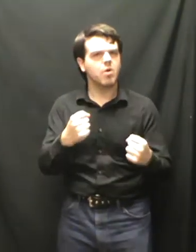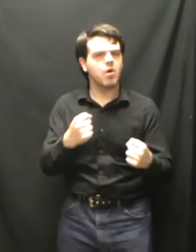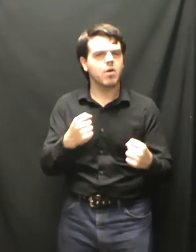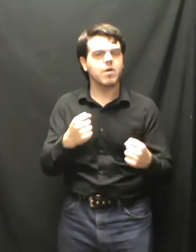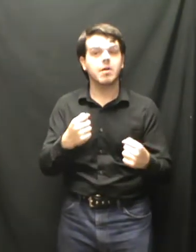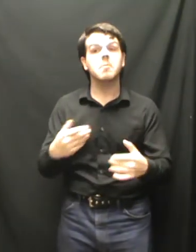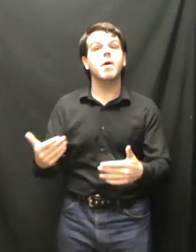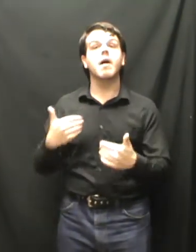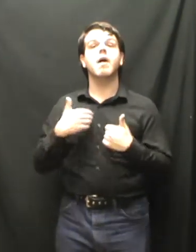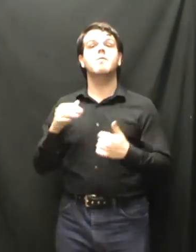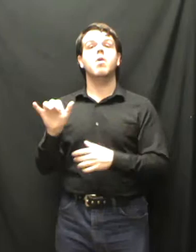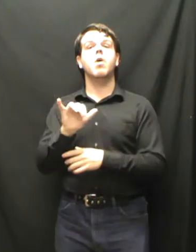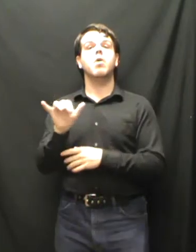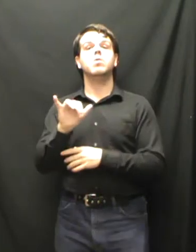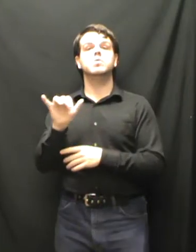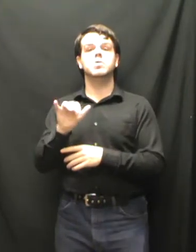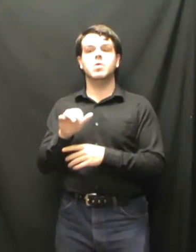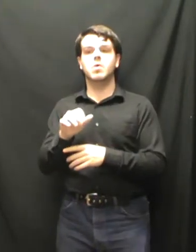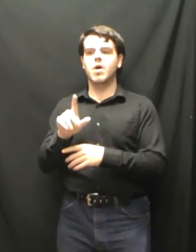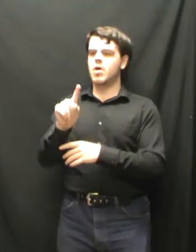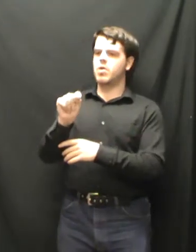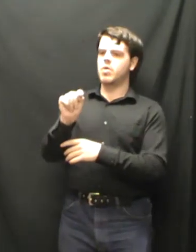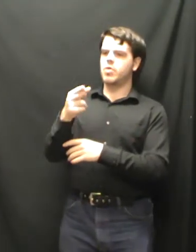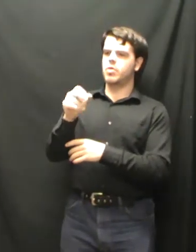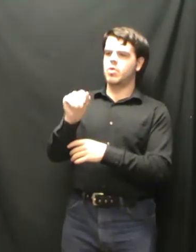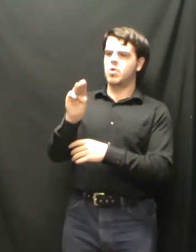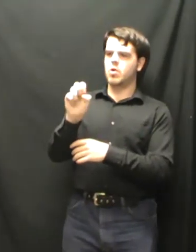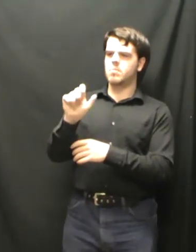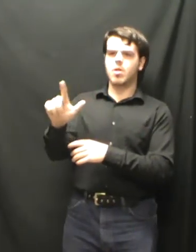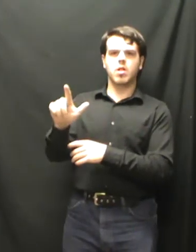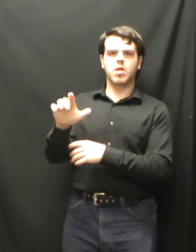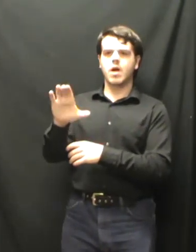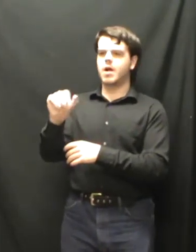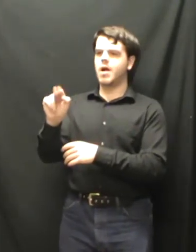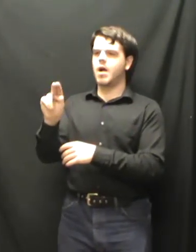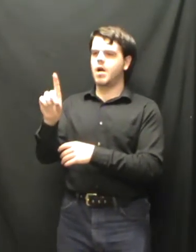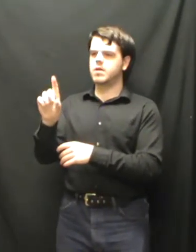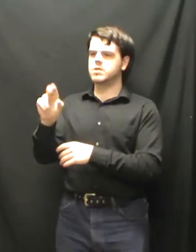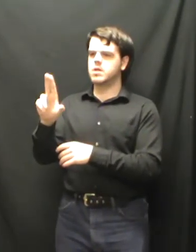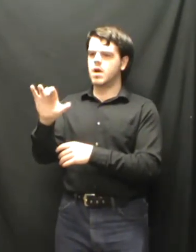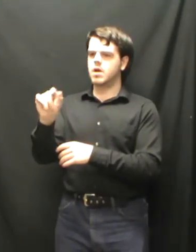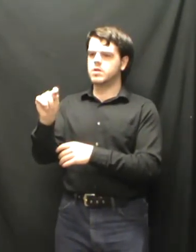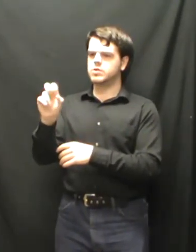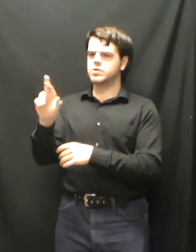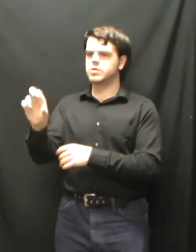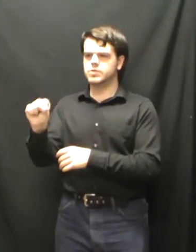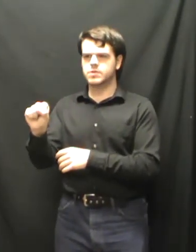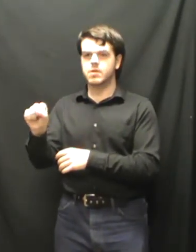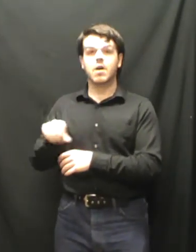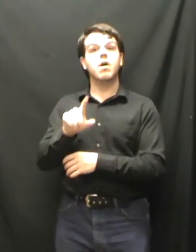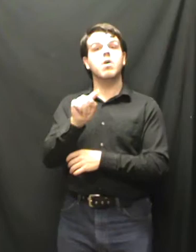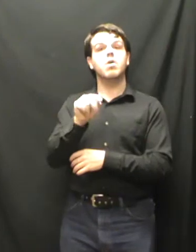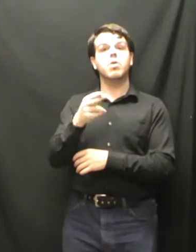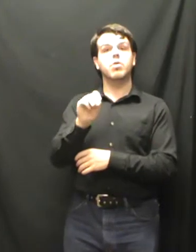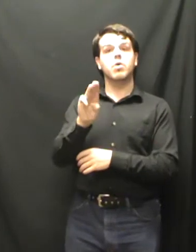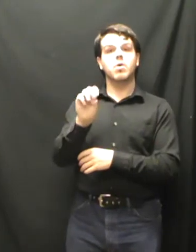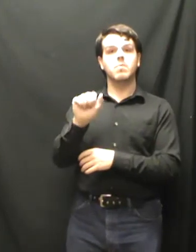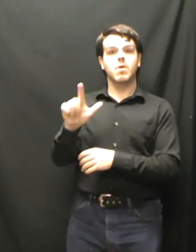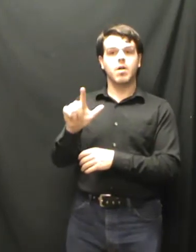thermal conductors. We'll have more to say about that. But thermal relates to heat and what happens when you